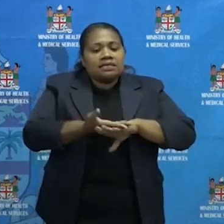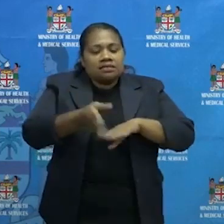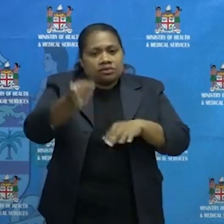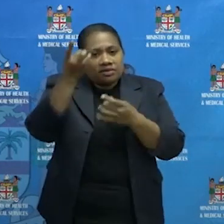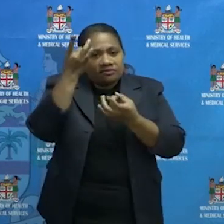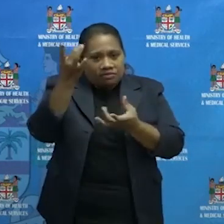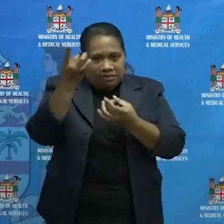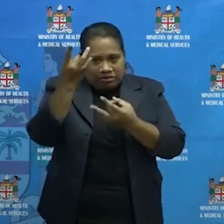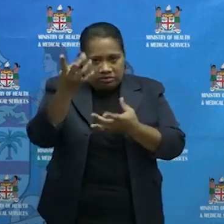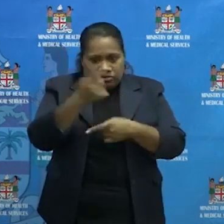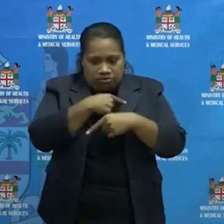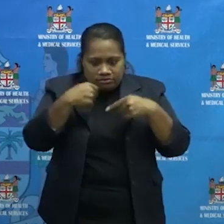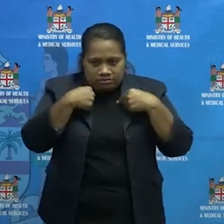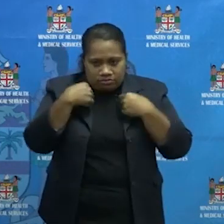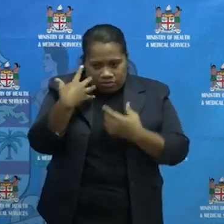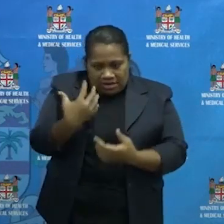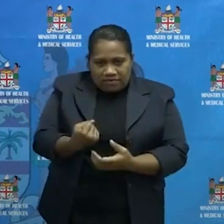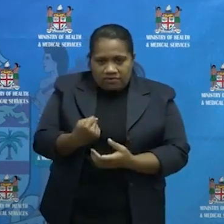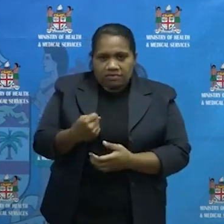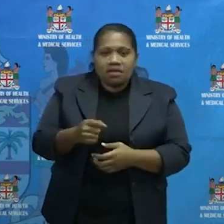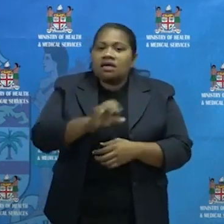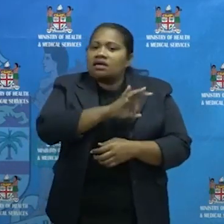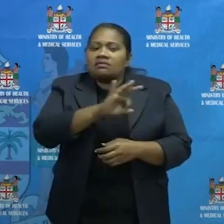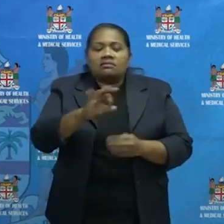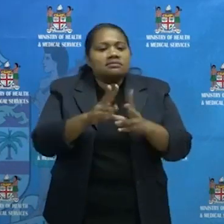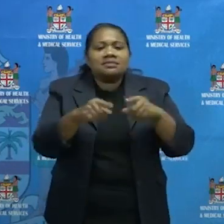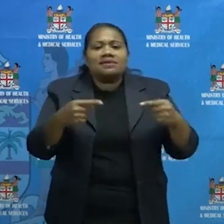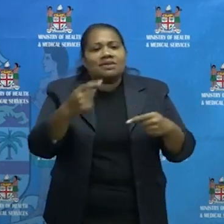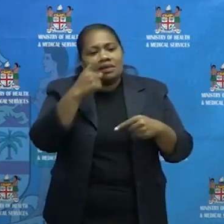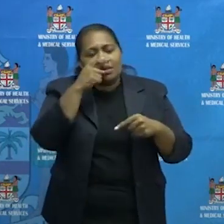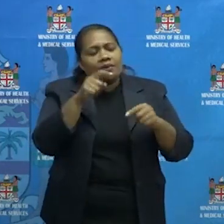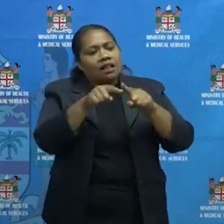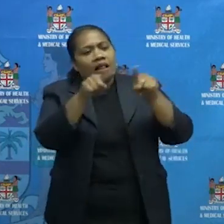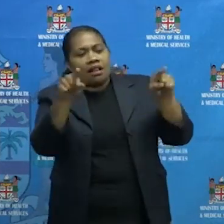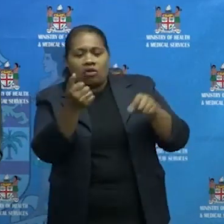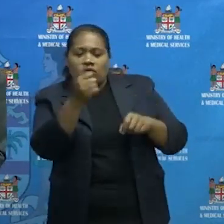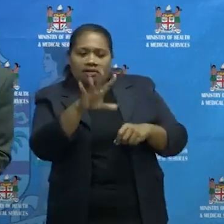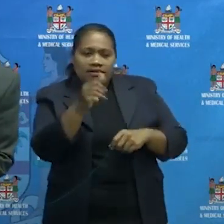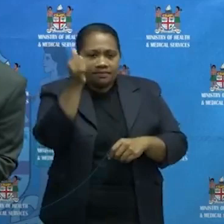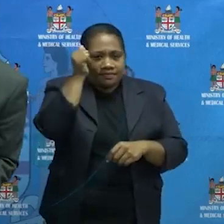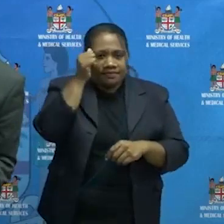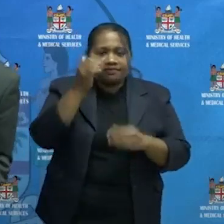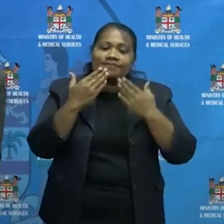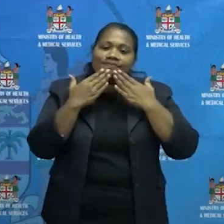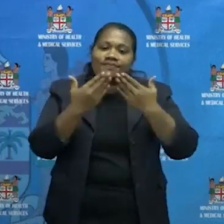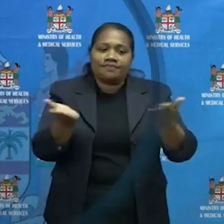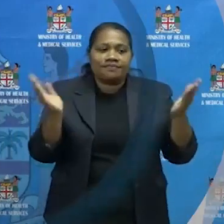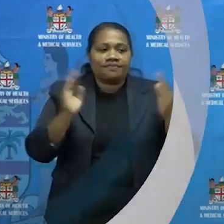and not on something that the public already know. Thank you. Nawaliu.